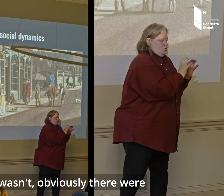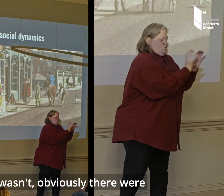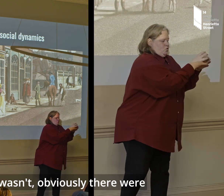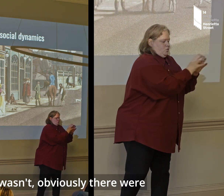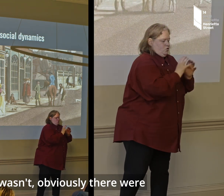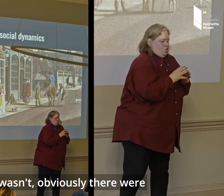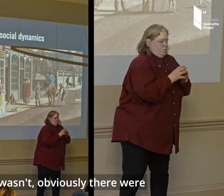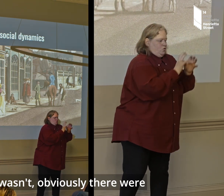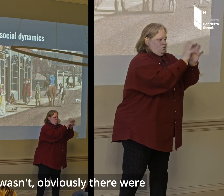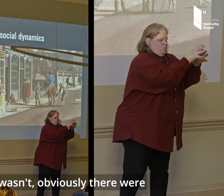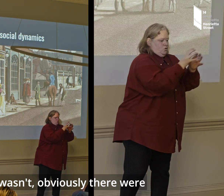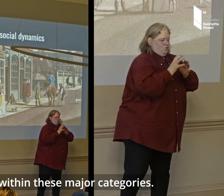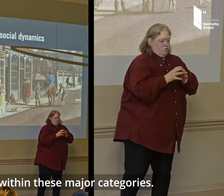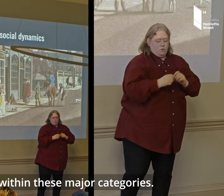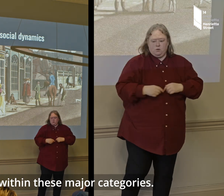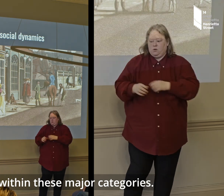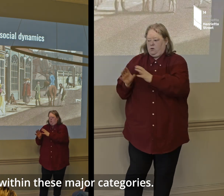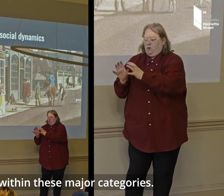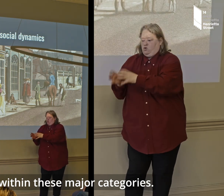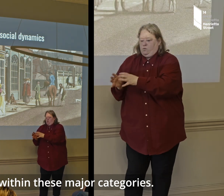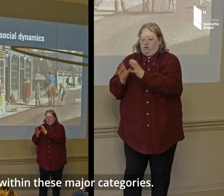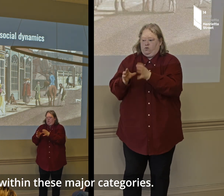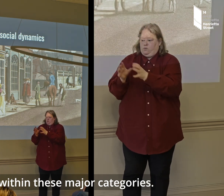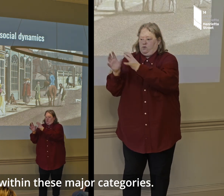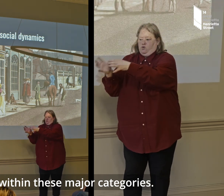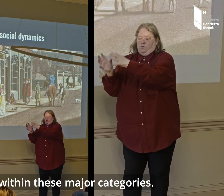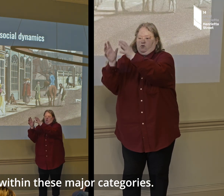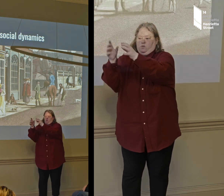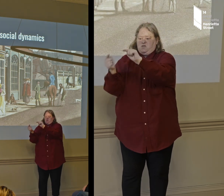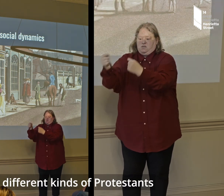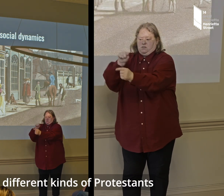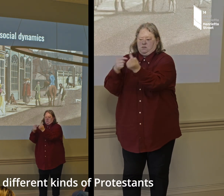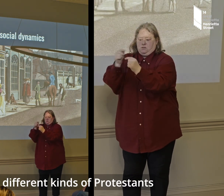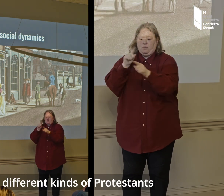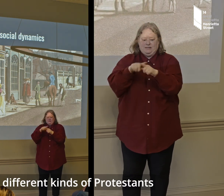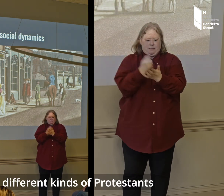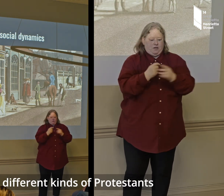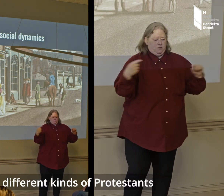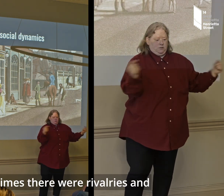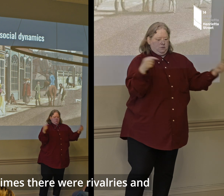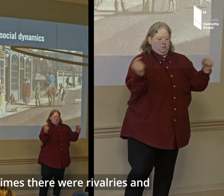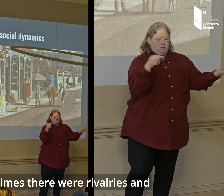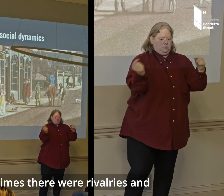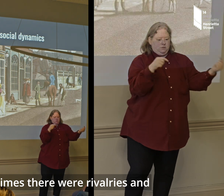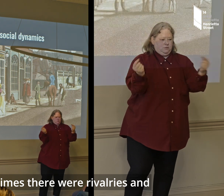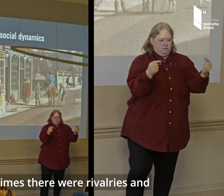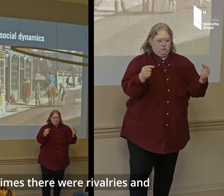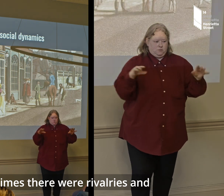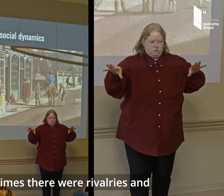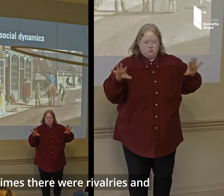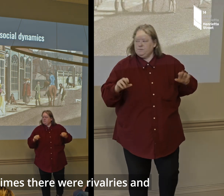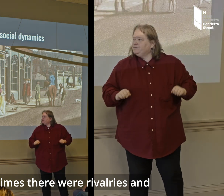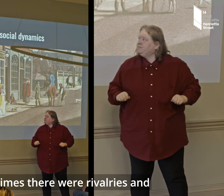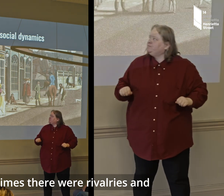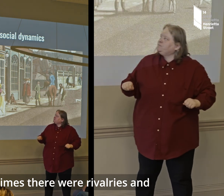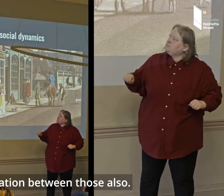wasn't, obviously there were subgroups within these major categories. There were different kinds of Protestants, and sometimes there were